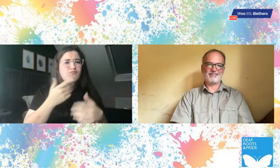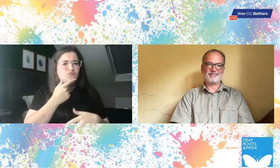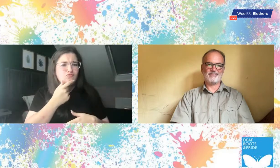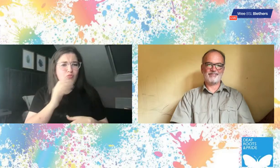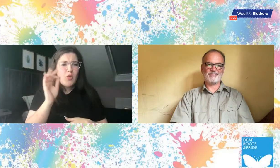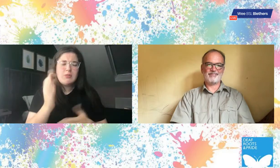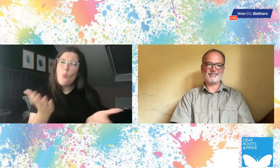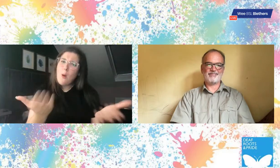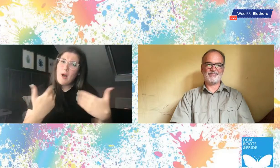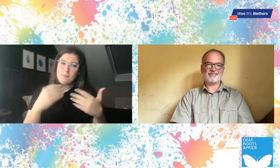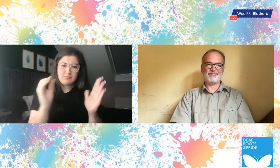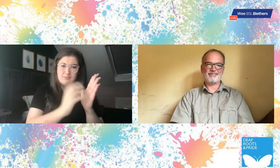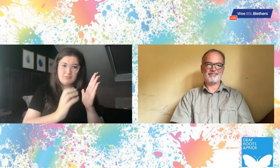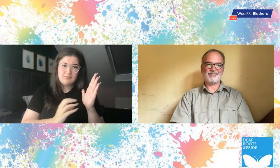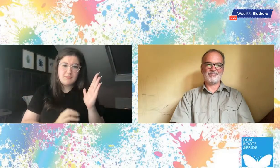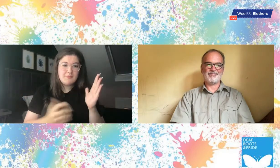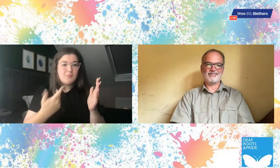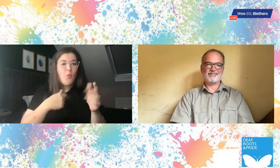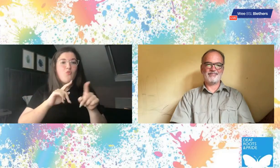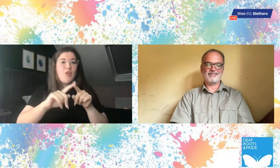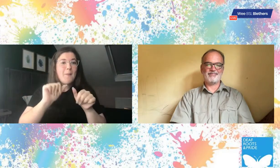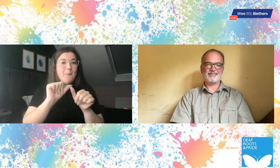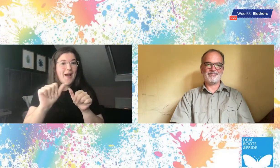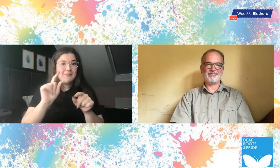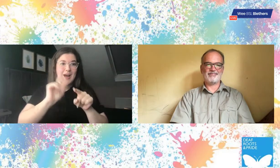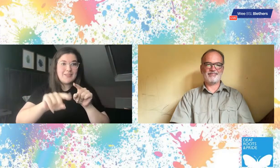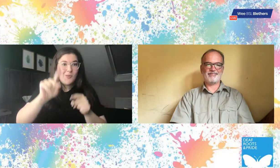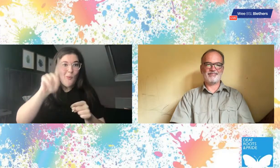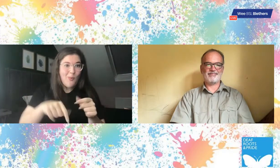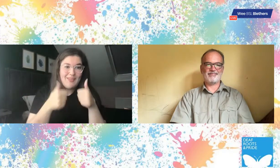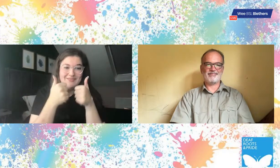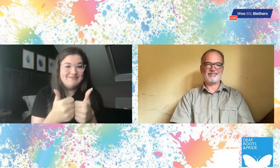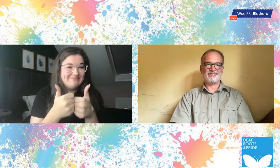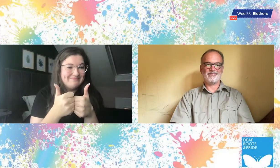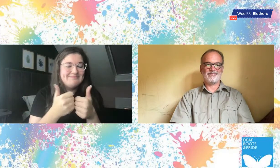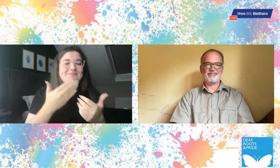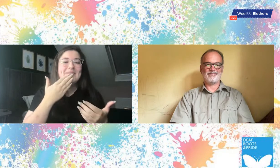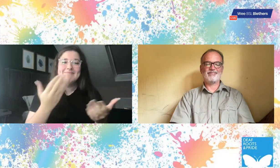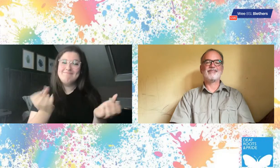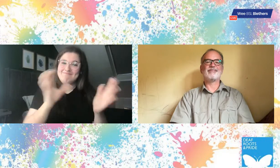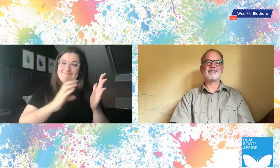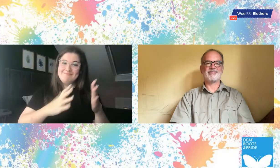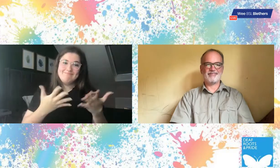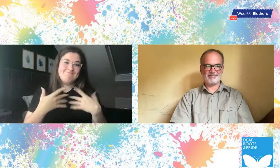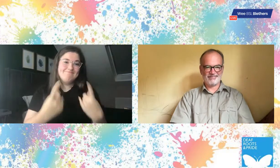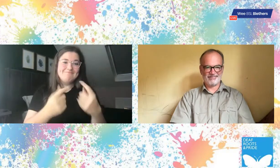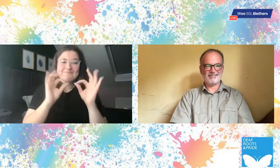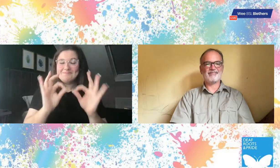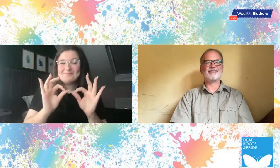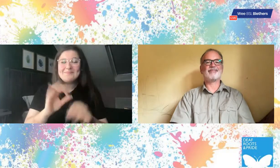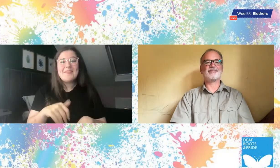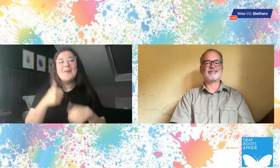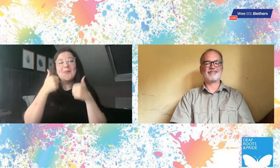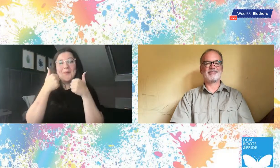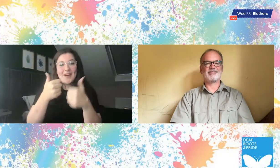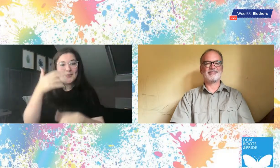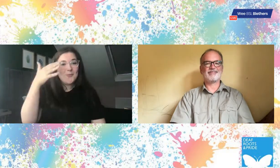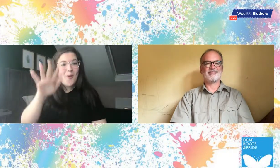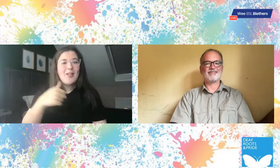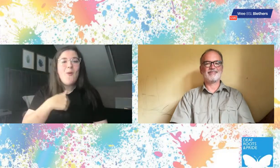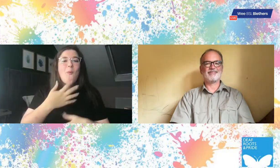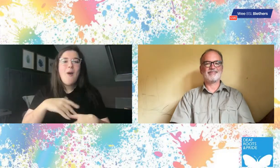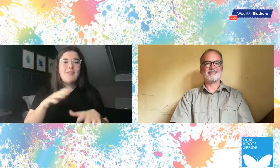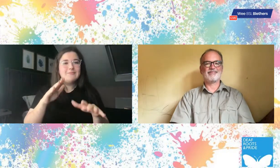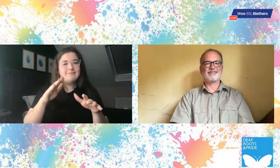got a list of questions. So I think the best thing for you is you to answer all of my